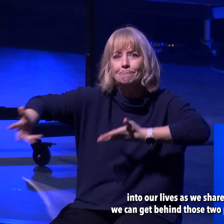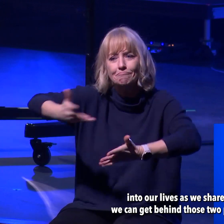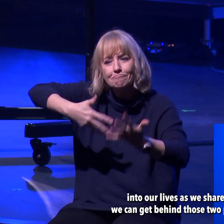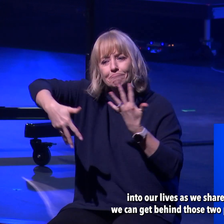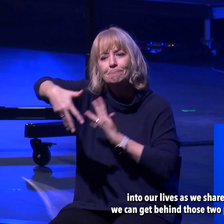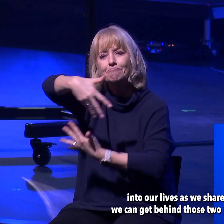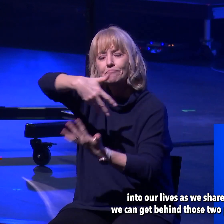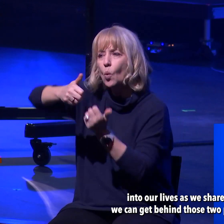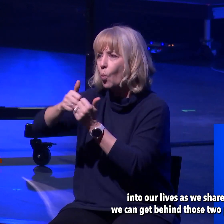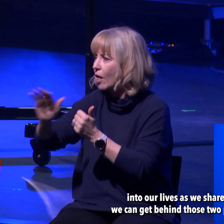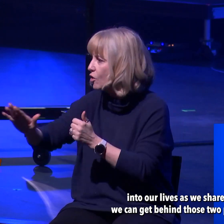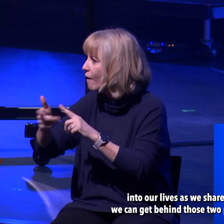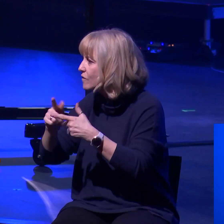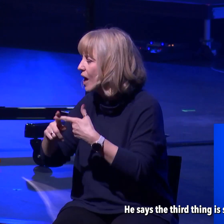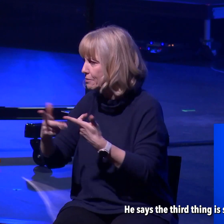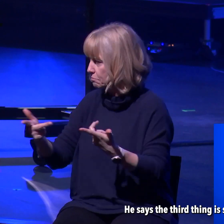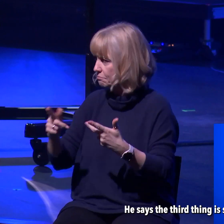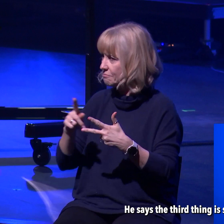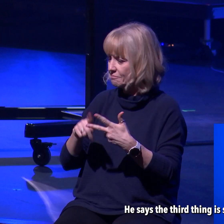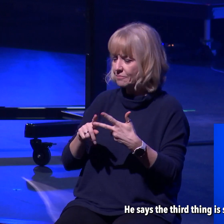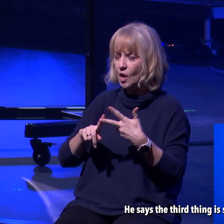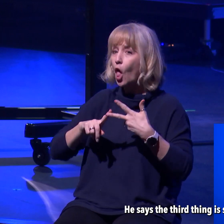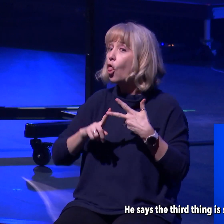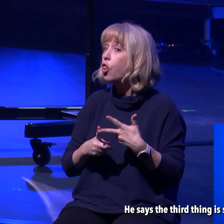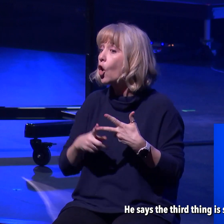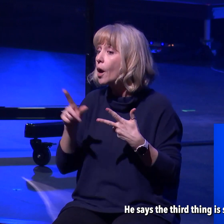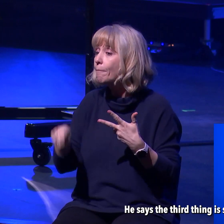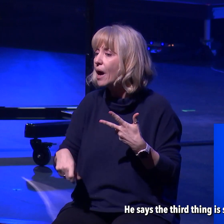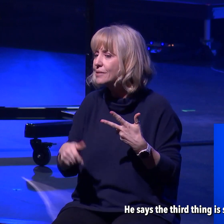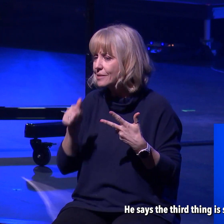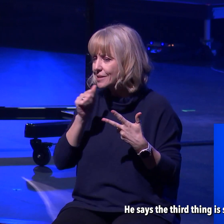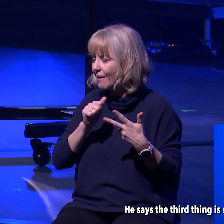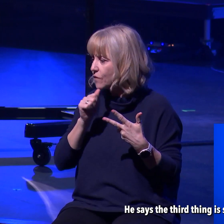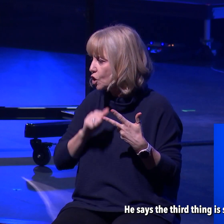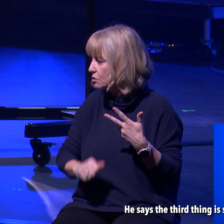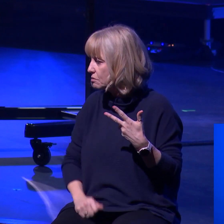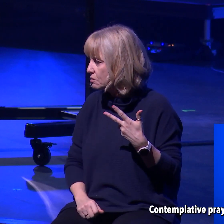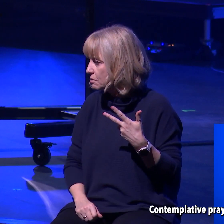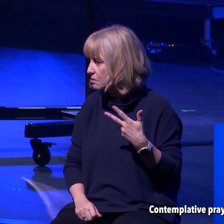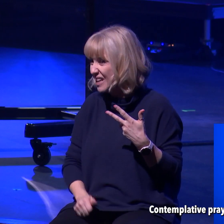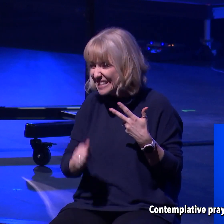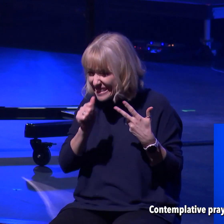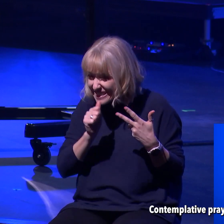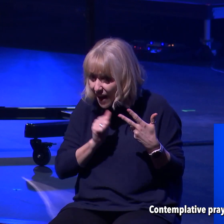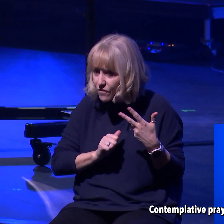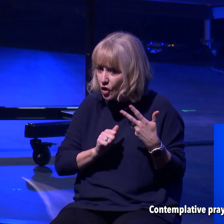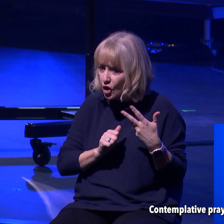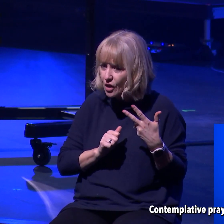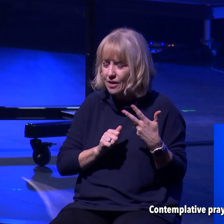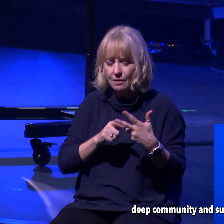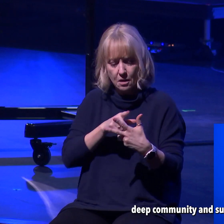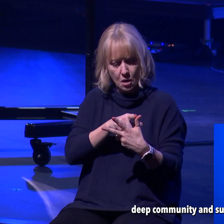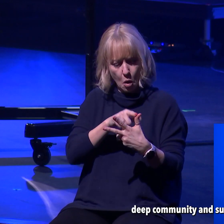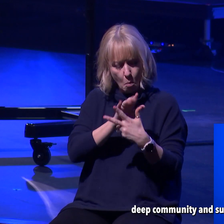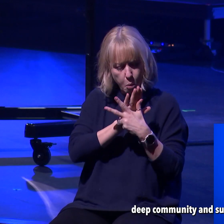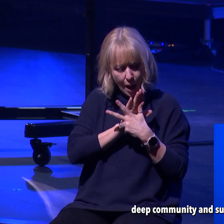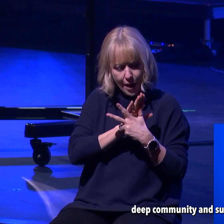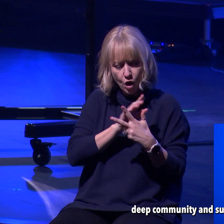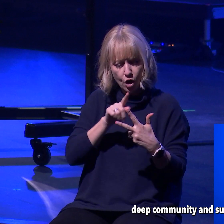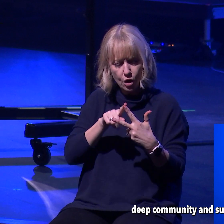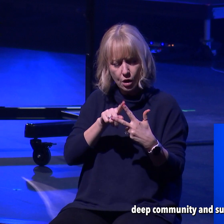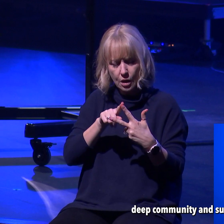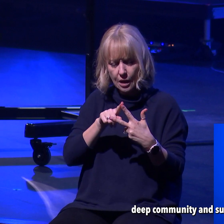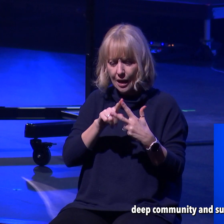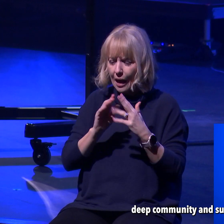get behind those 2 pretty easily. He says the third thing is suffering. contemplative prayer, deep